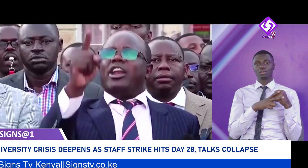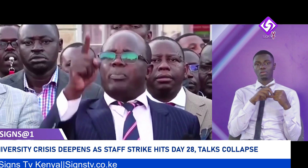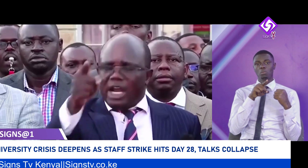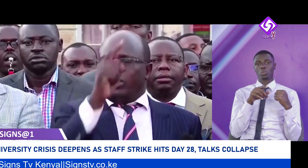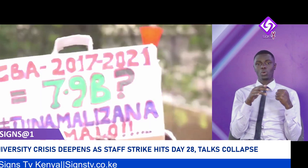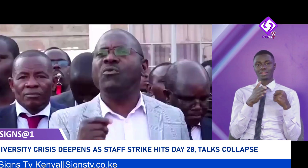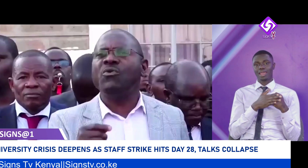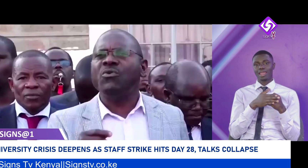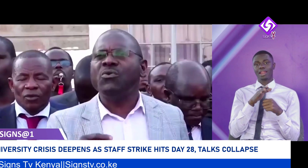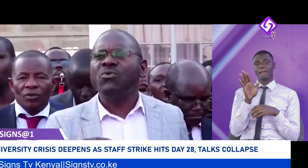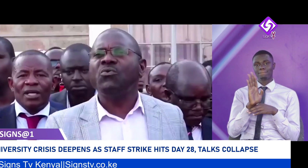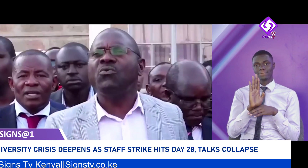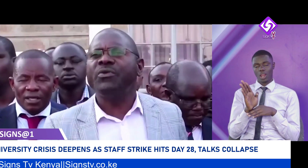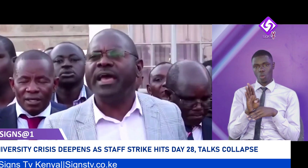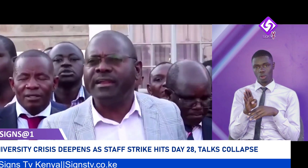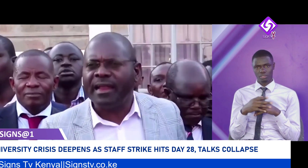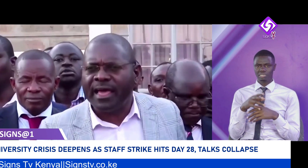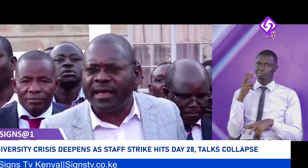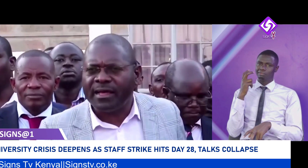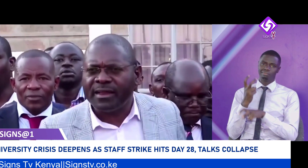7.9 billion. Mgomo unaendelea.